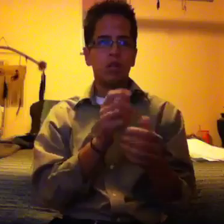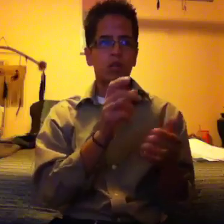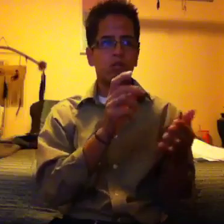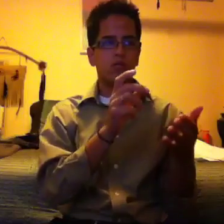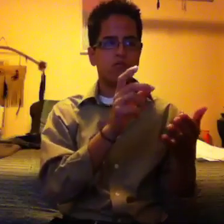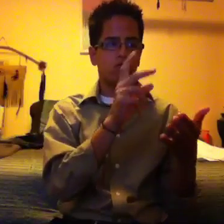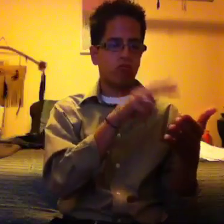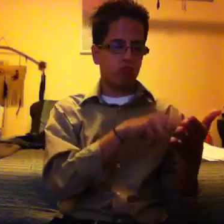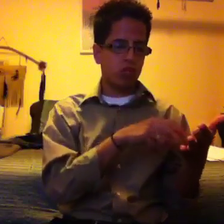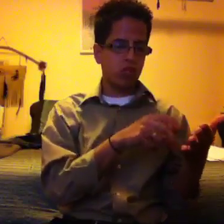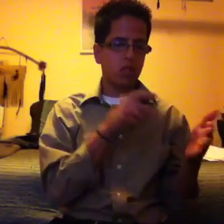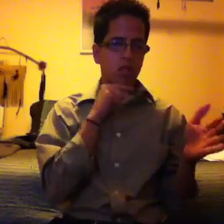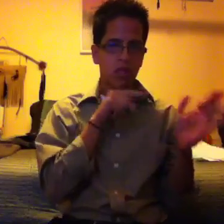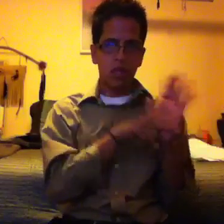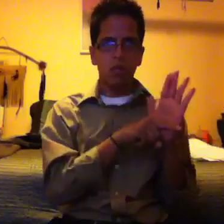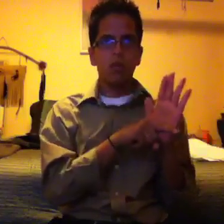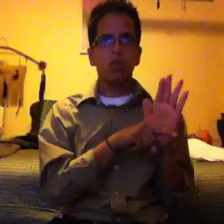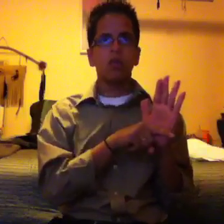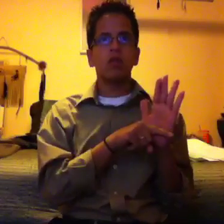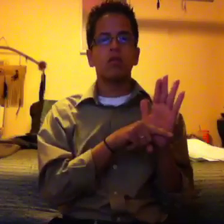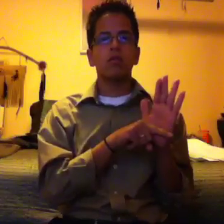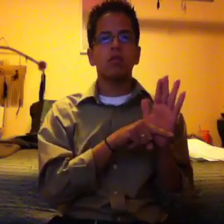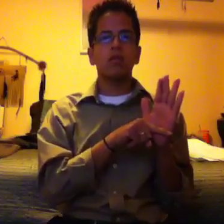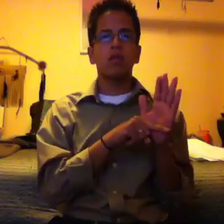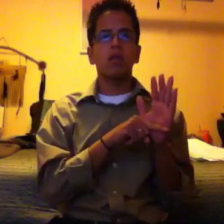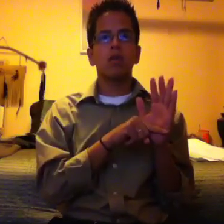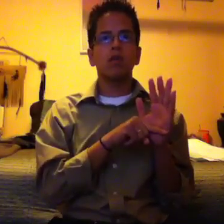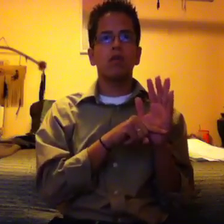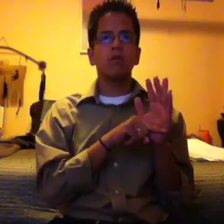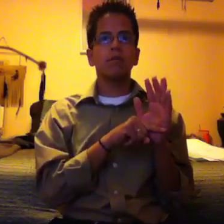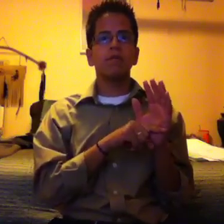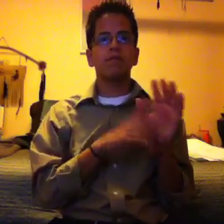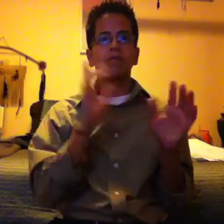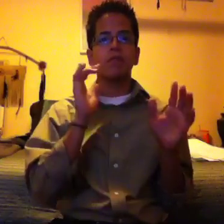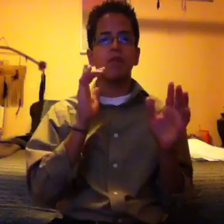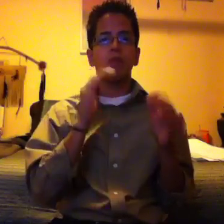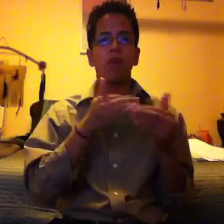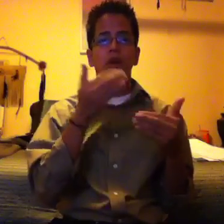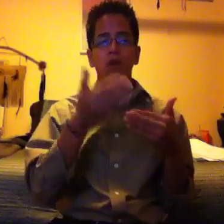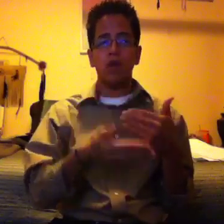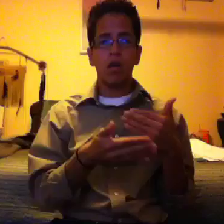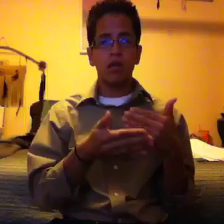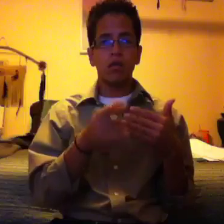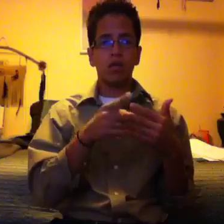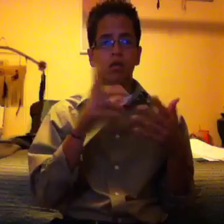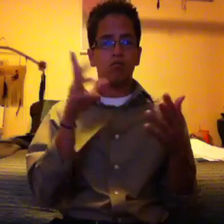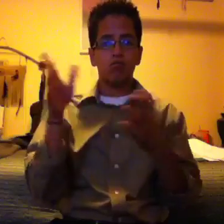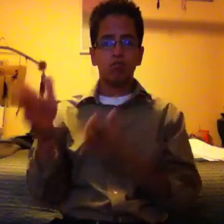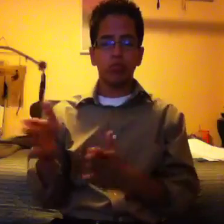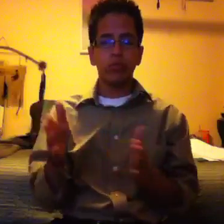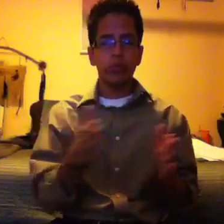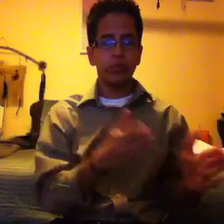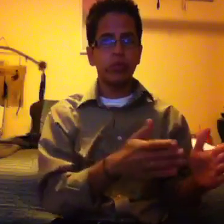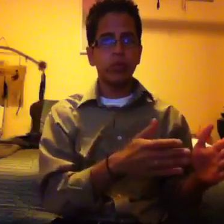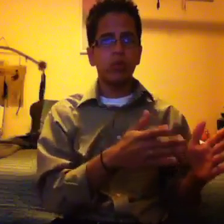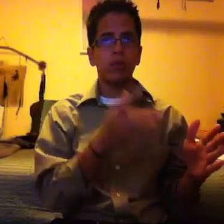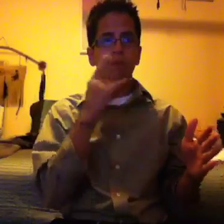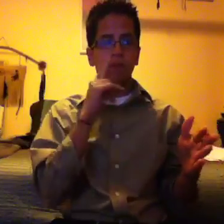their sources. So students usually come to class with an article that they've researched on the topic, and then I have all